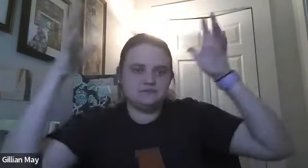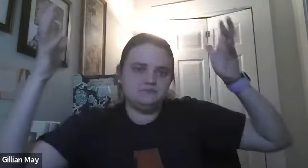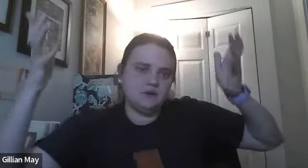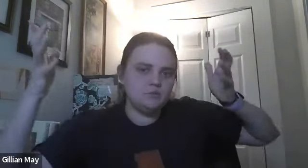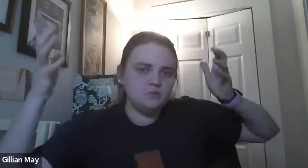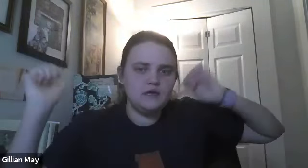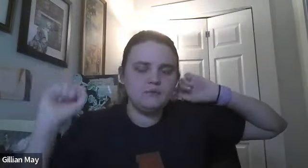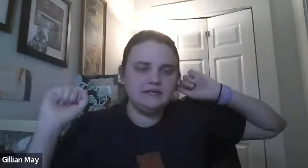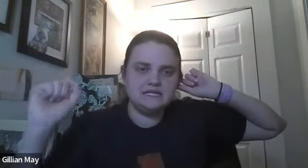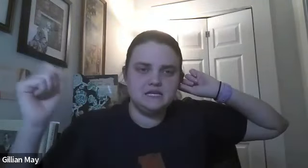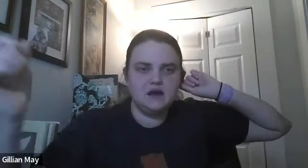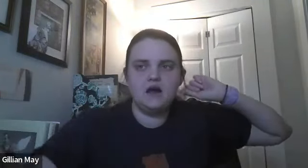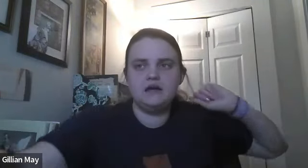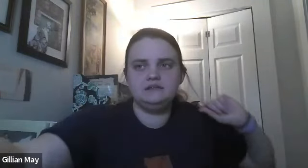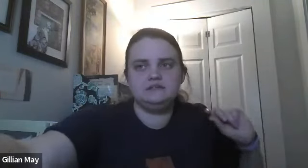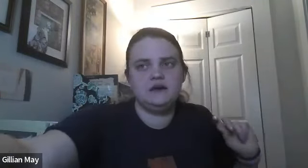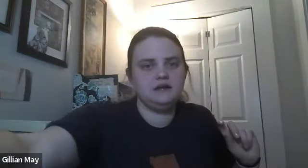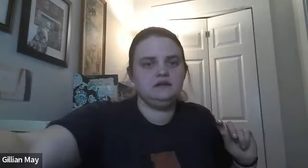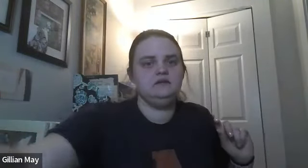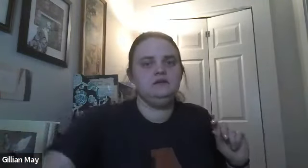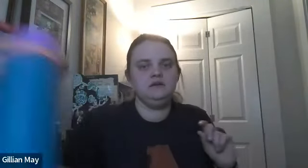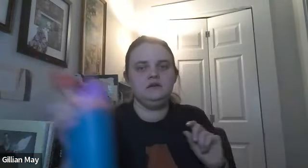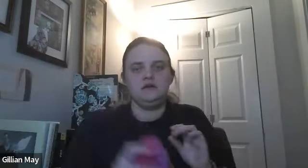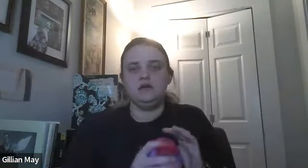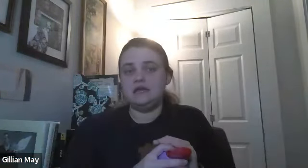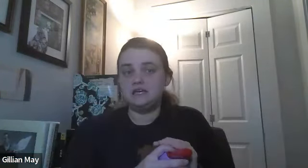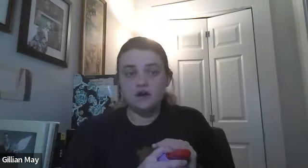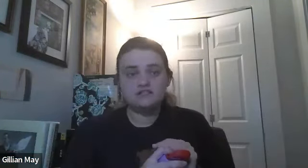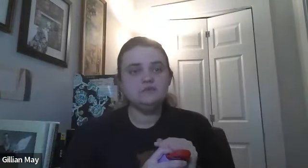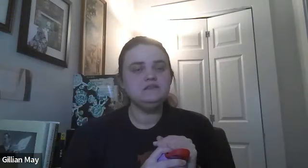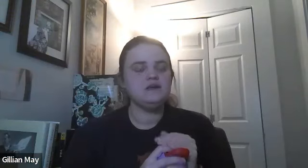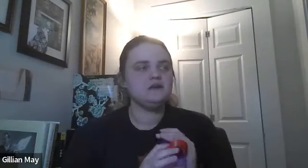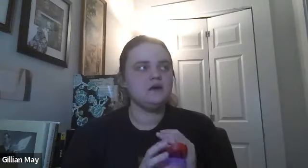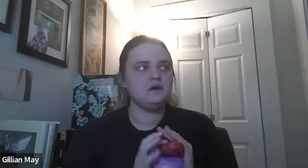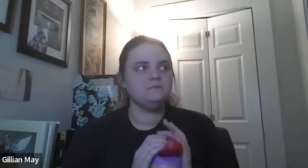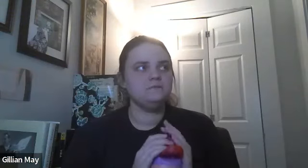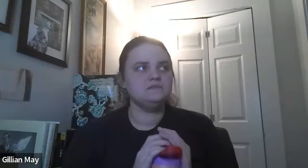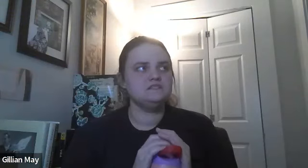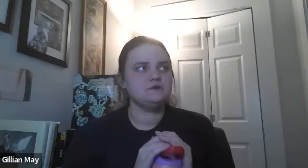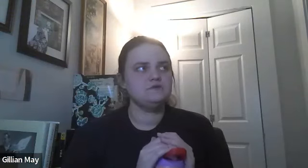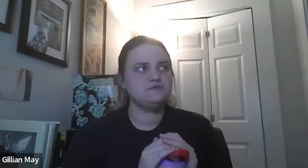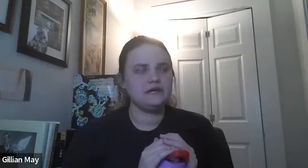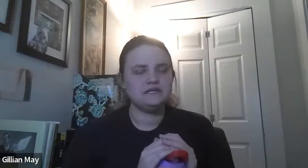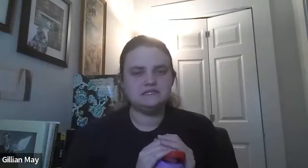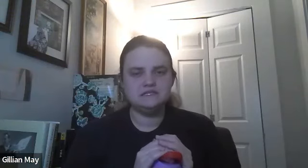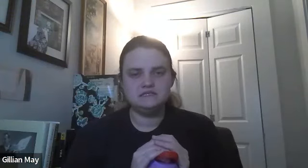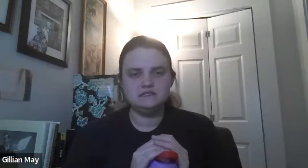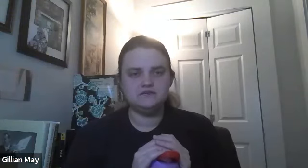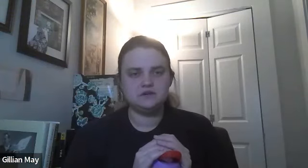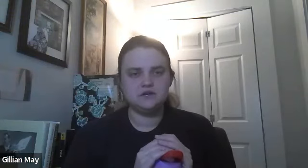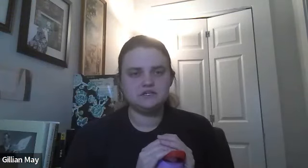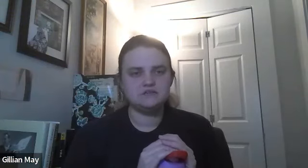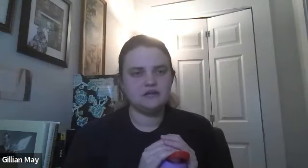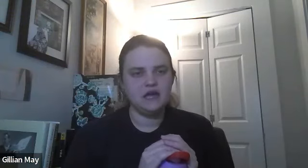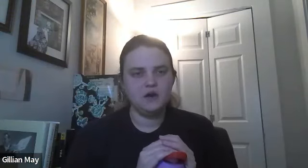generalized bubble that we did not sign? It can also be like different phrases if you're curious of like how,